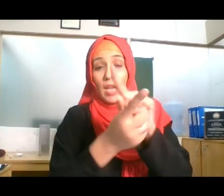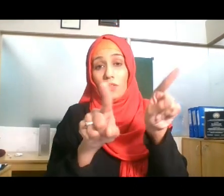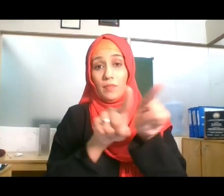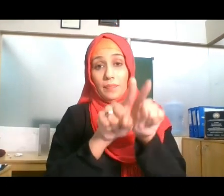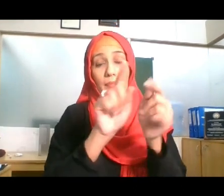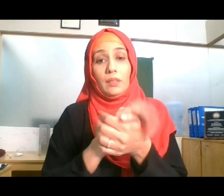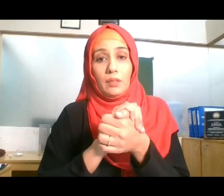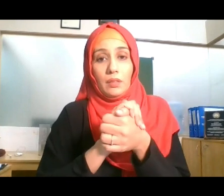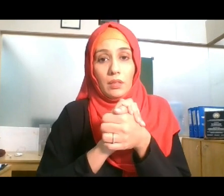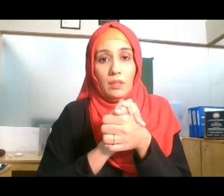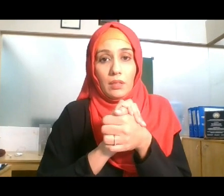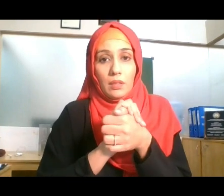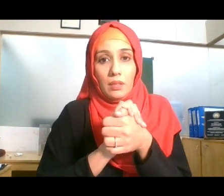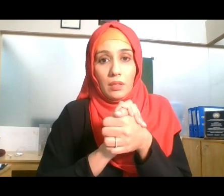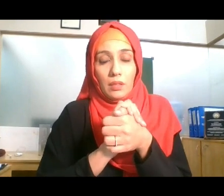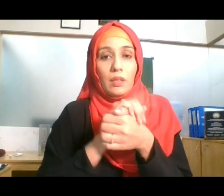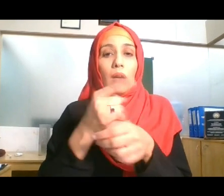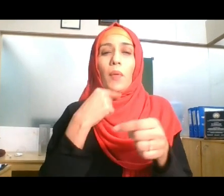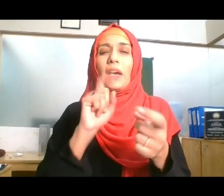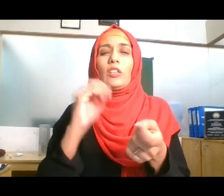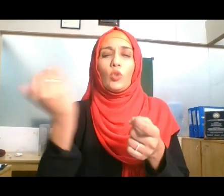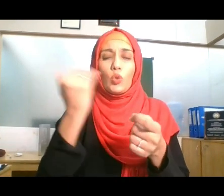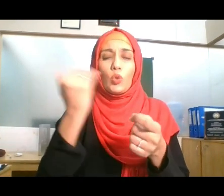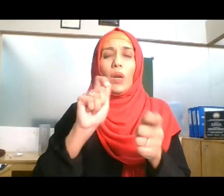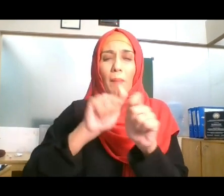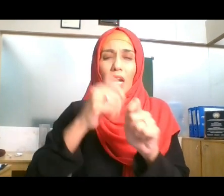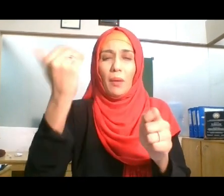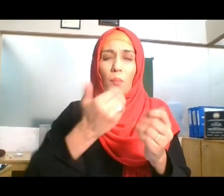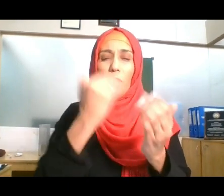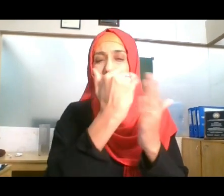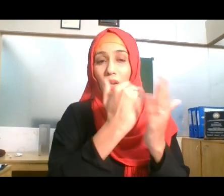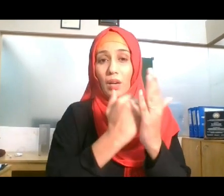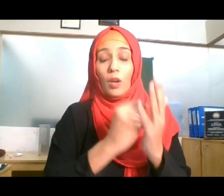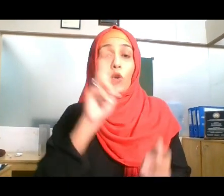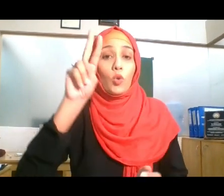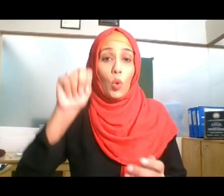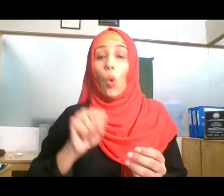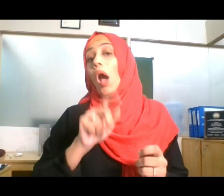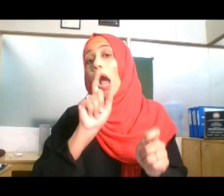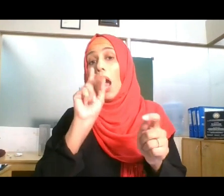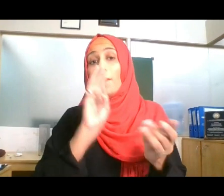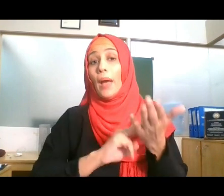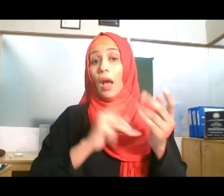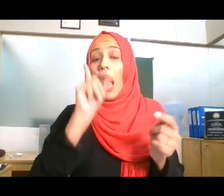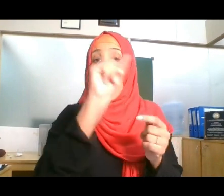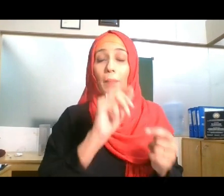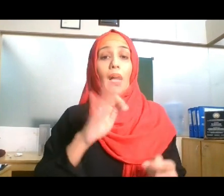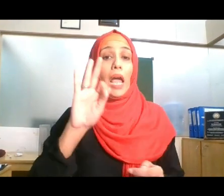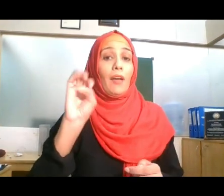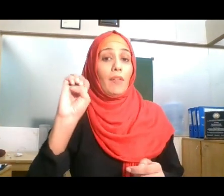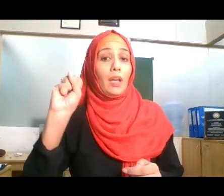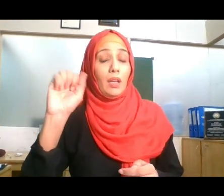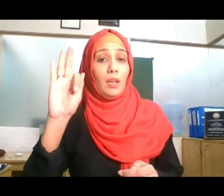the written statements and intervention modalities, as I mentioned earlier, at various UN commissions and high-level forums, FESF team